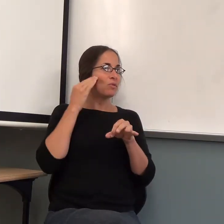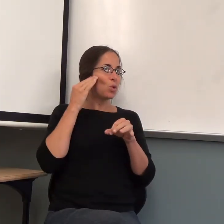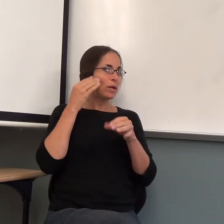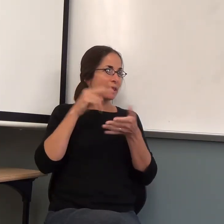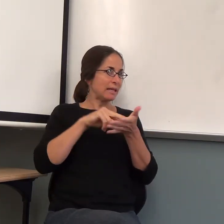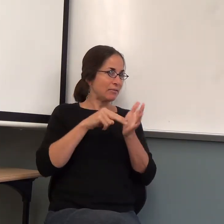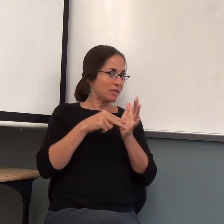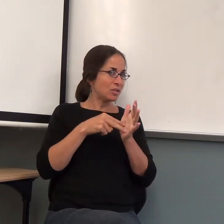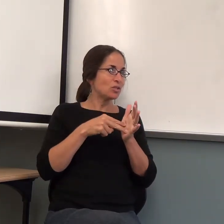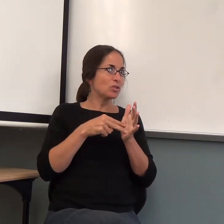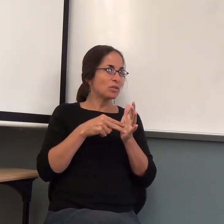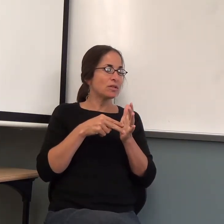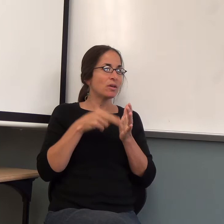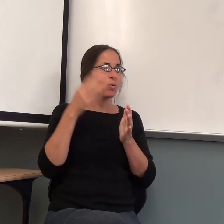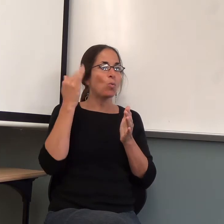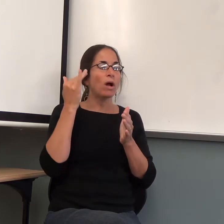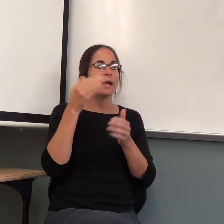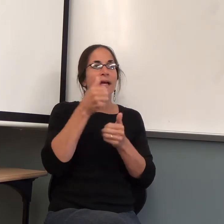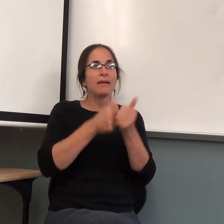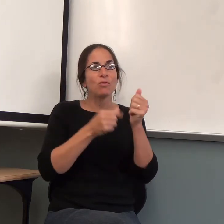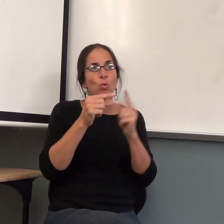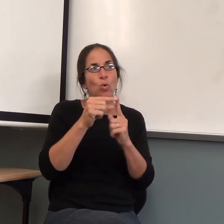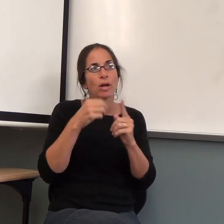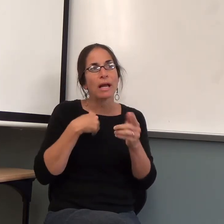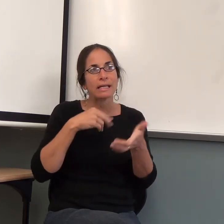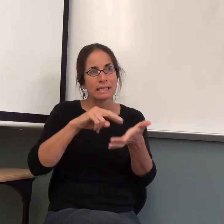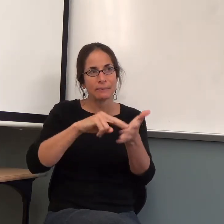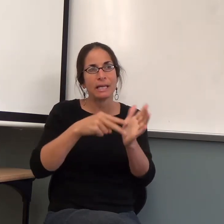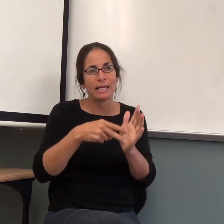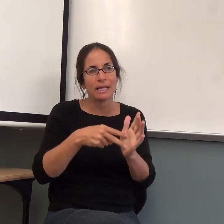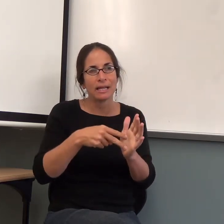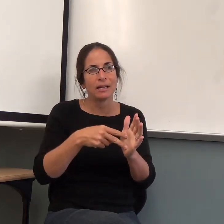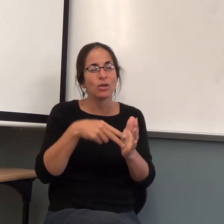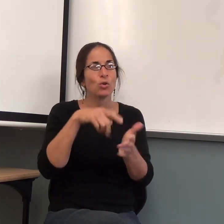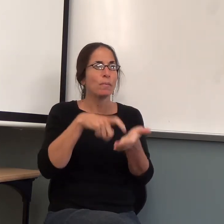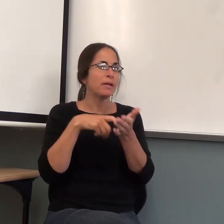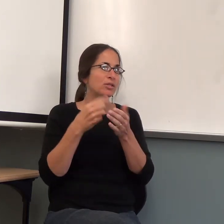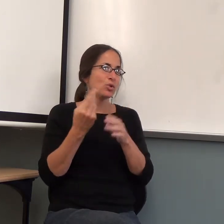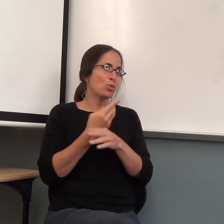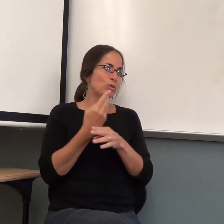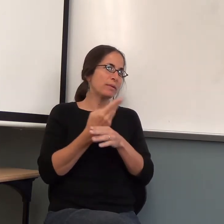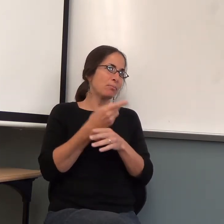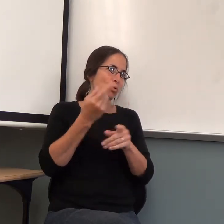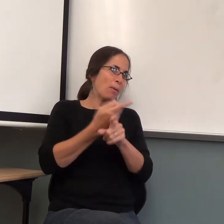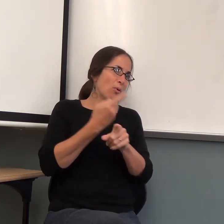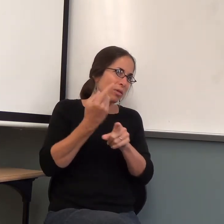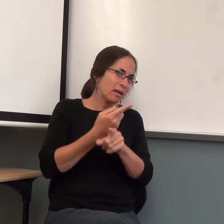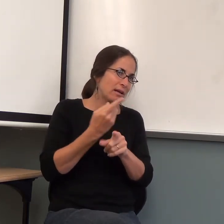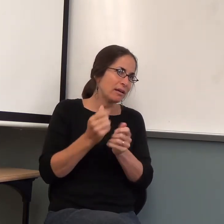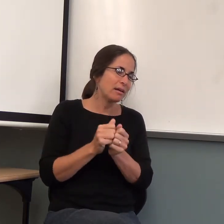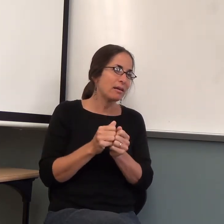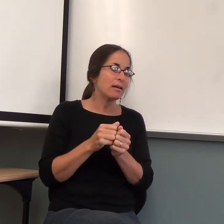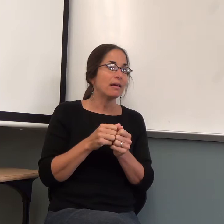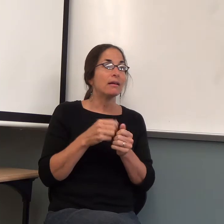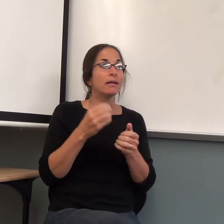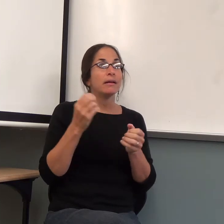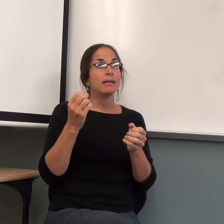is because every word literally has meaning, and we have to use them properly. One of the bad habits that we get into as